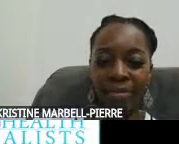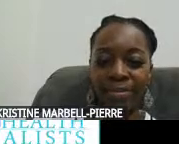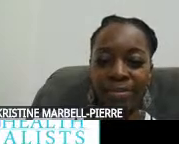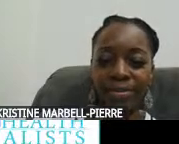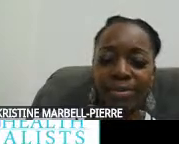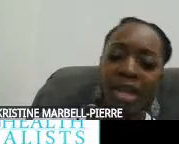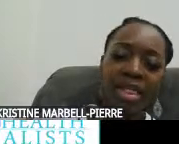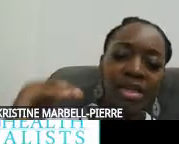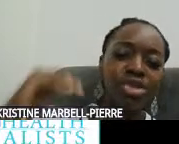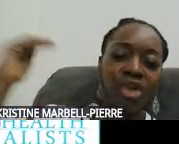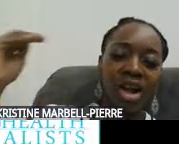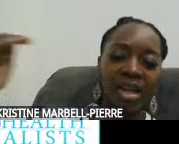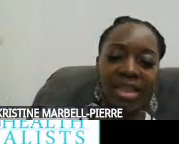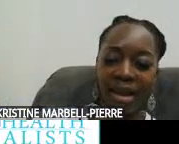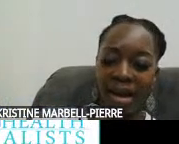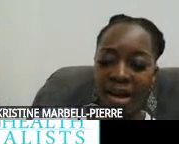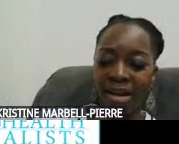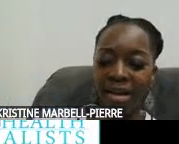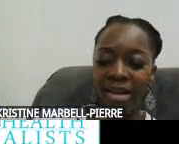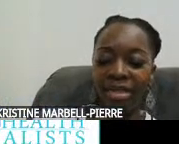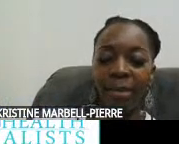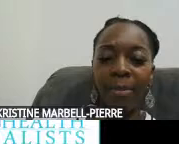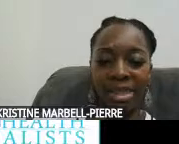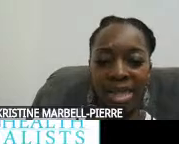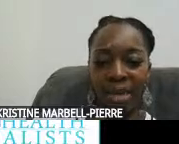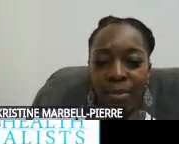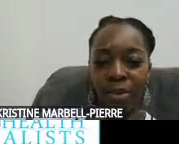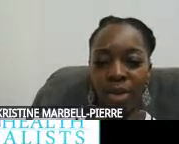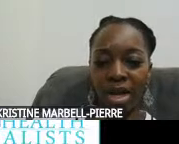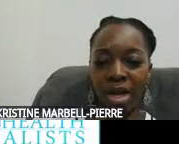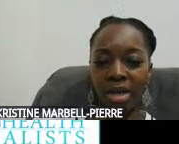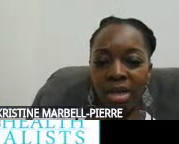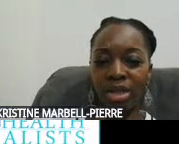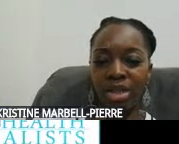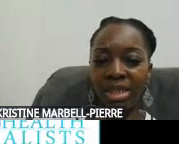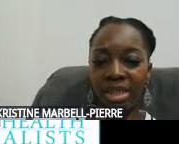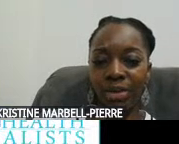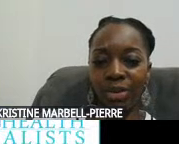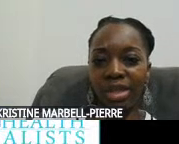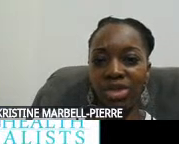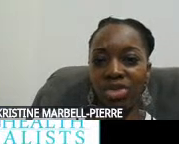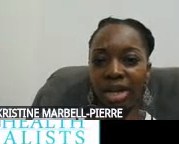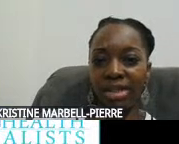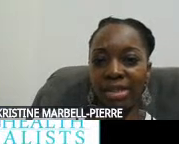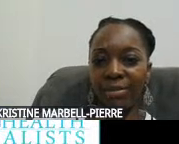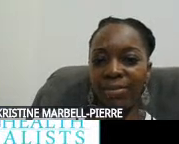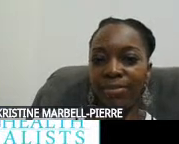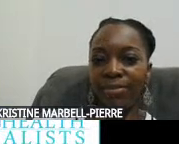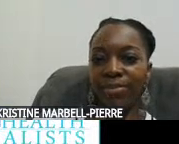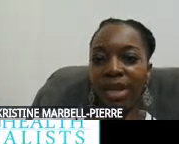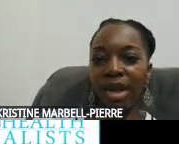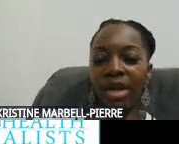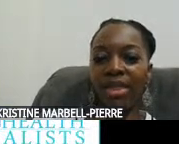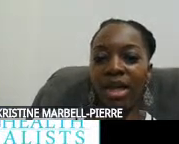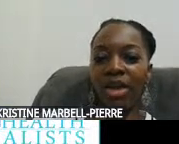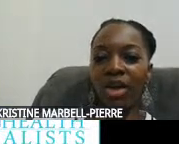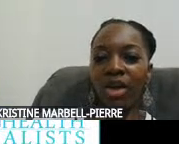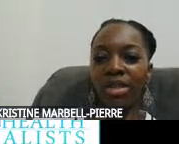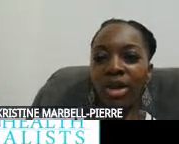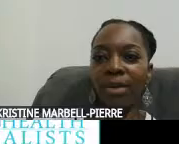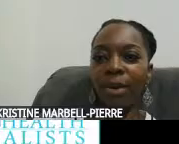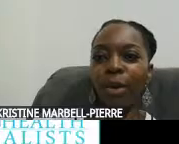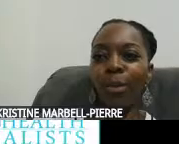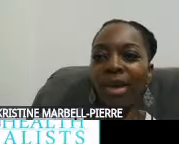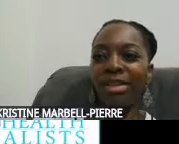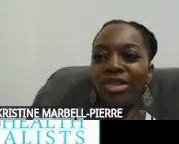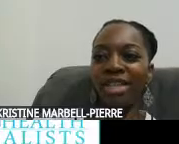that, the stronger they are, the better able we are to deal with stress. Another